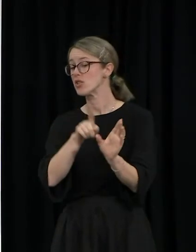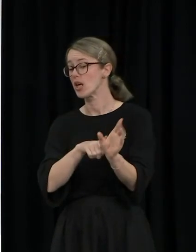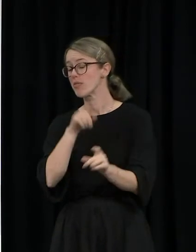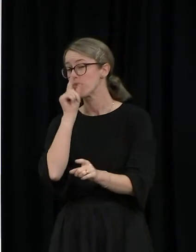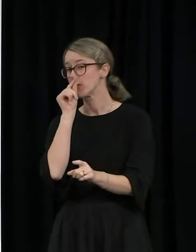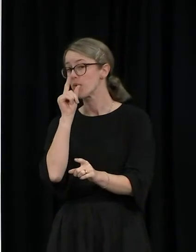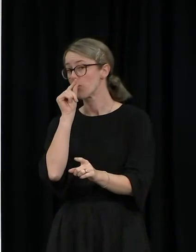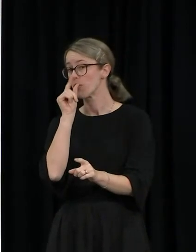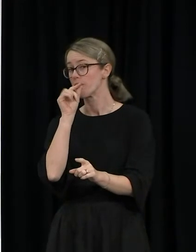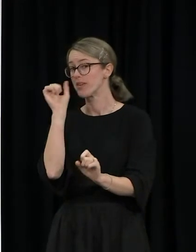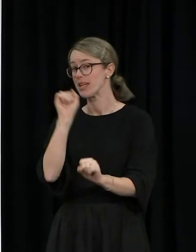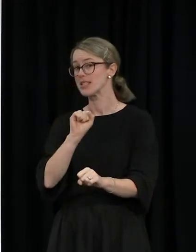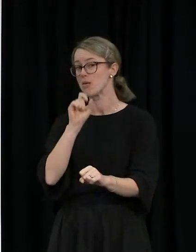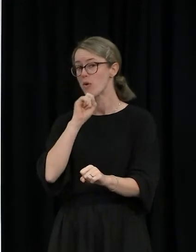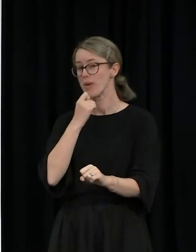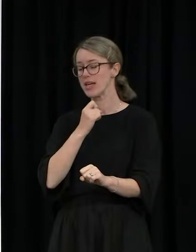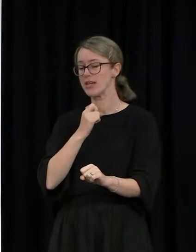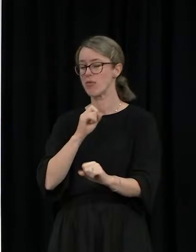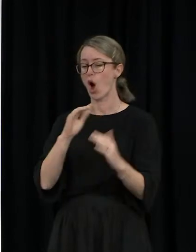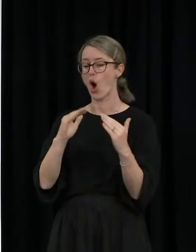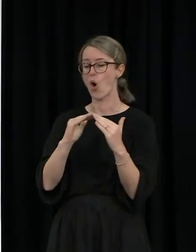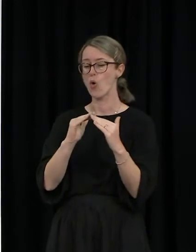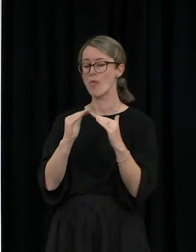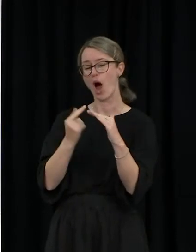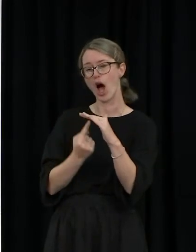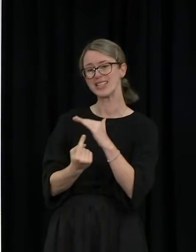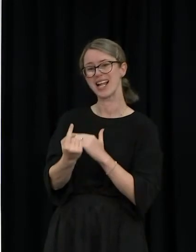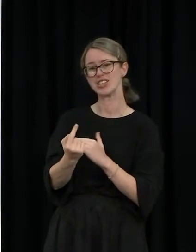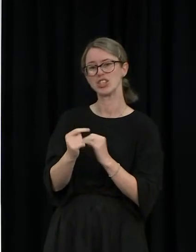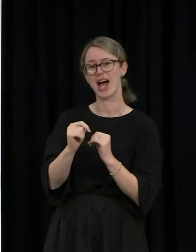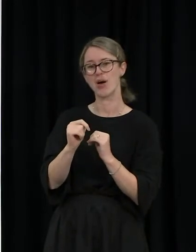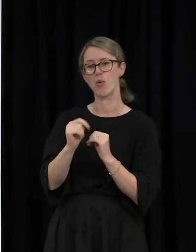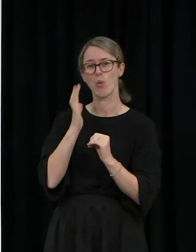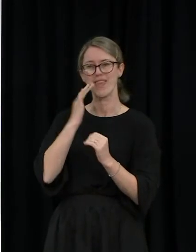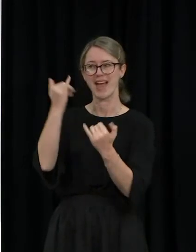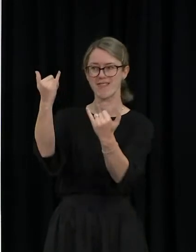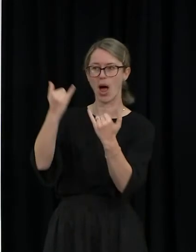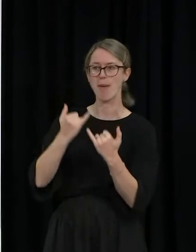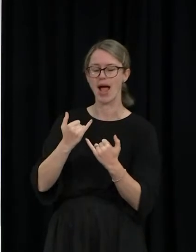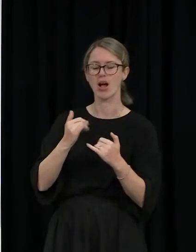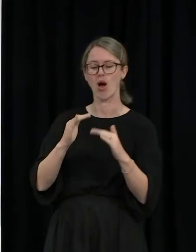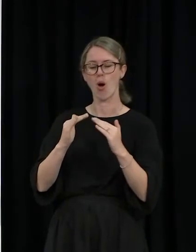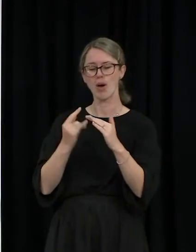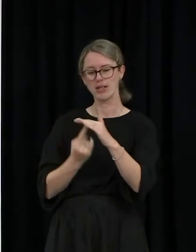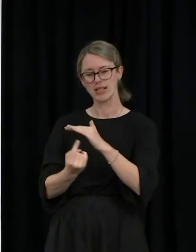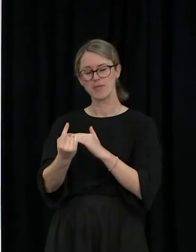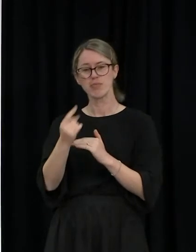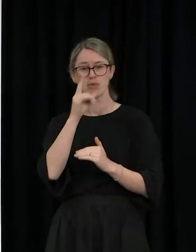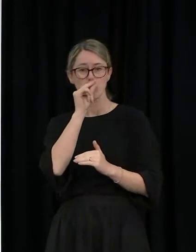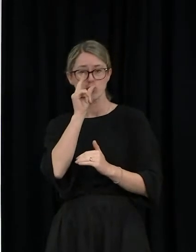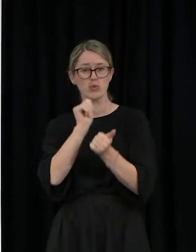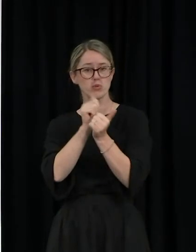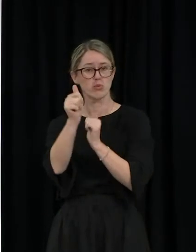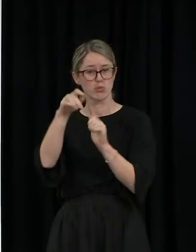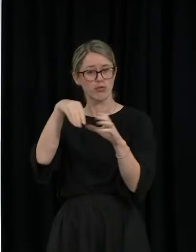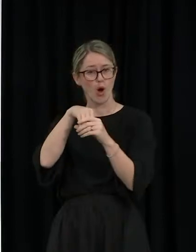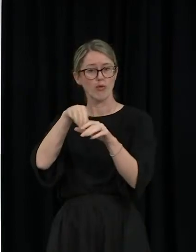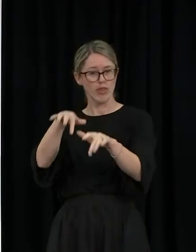looking to see more self-isolation become more part of what we do once we see how the pilot